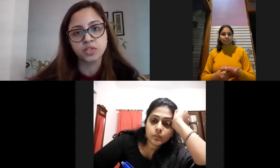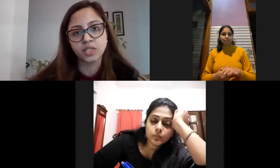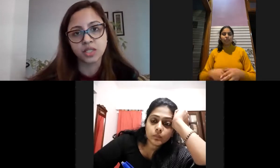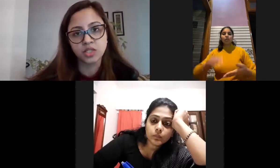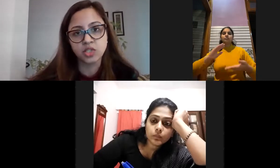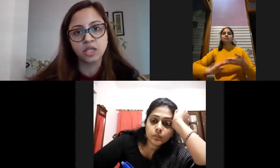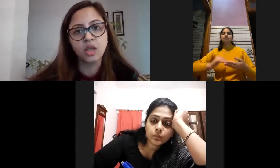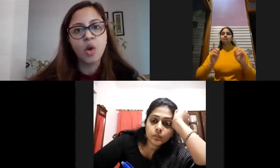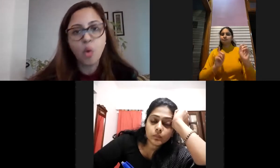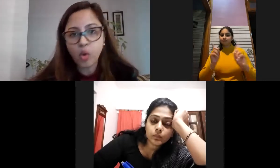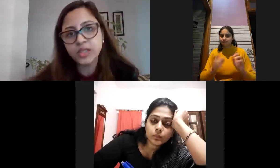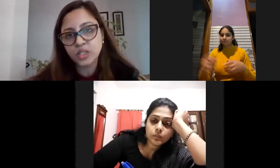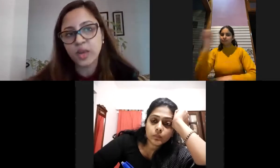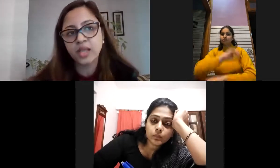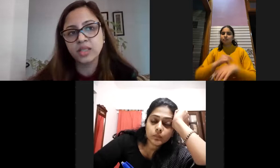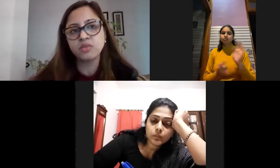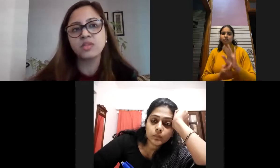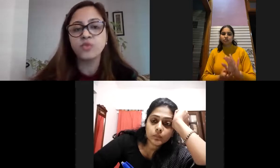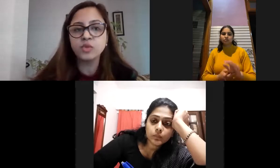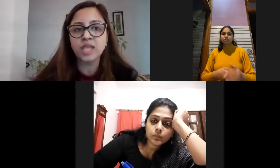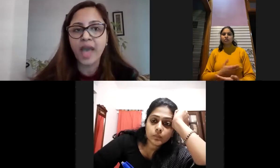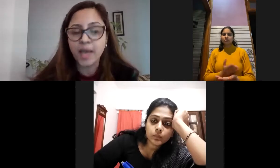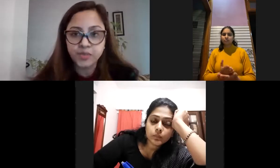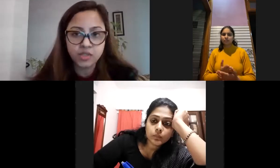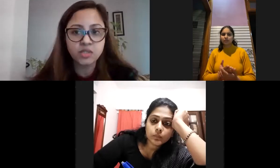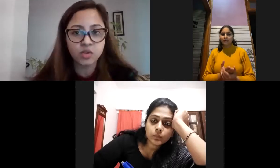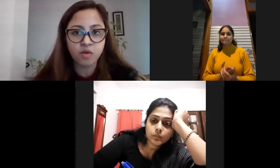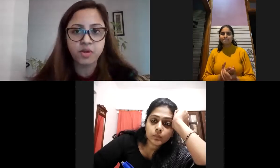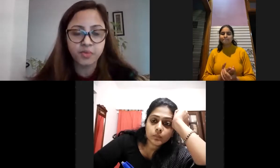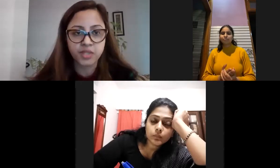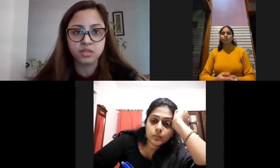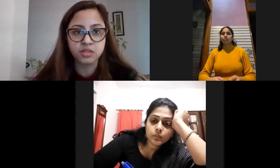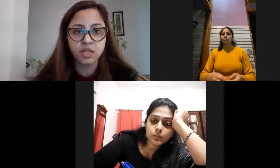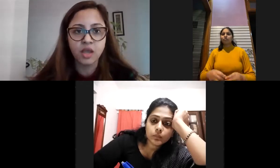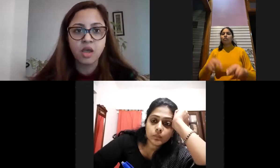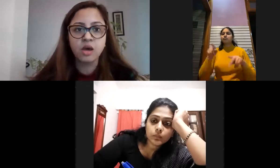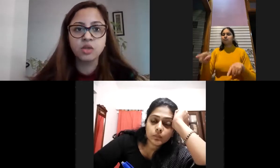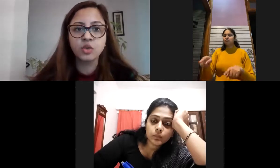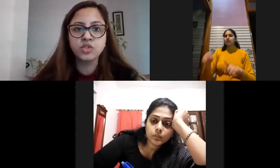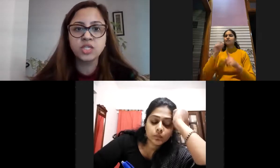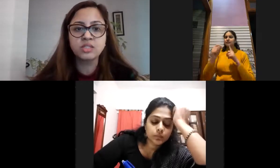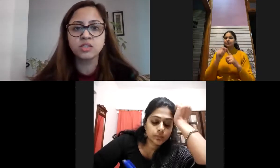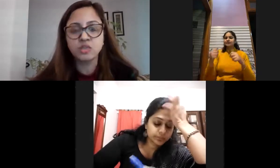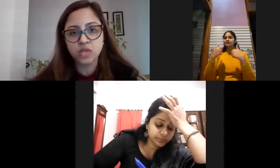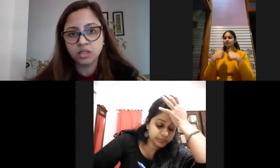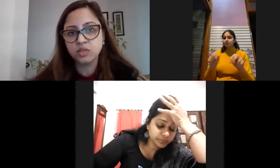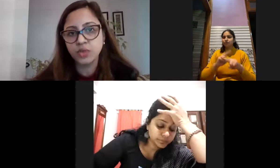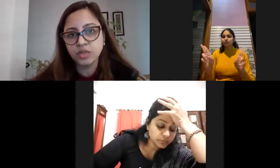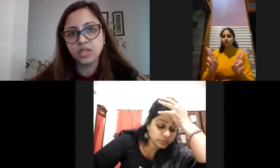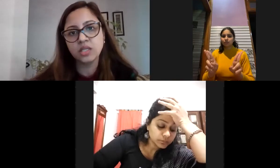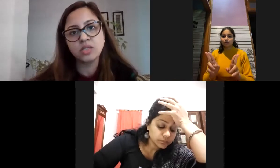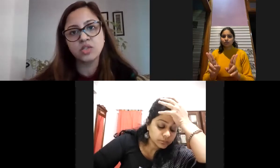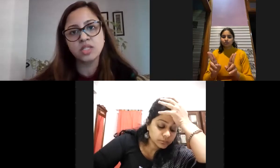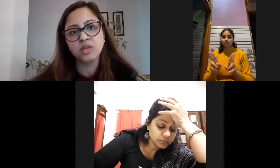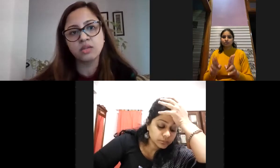of Rochester and Jane. All this while, there is a forced absence of her presence. Though she is constructed for